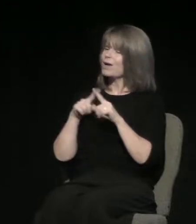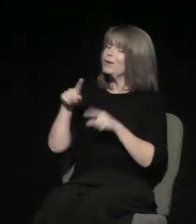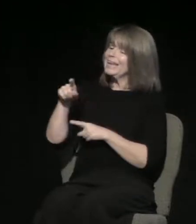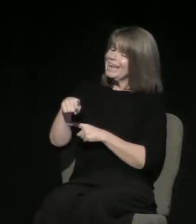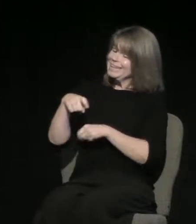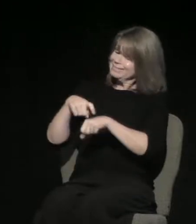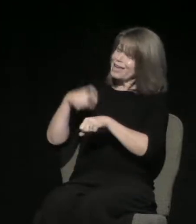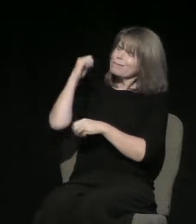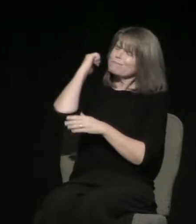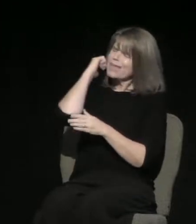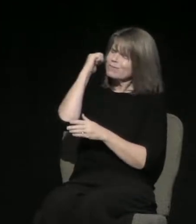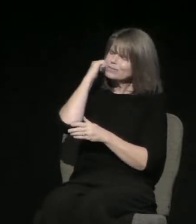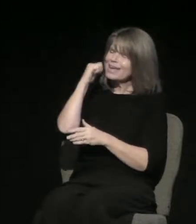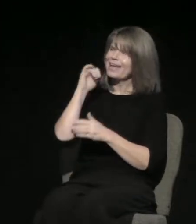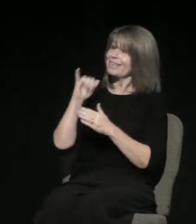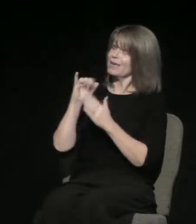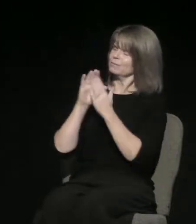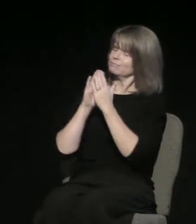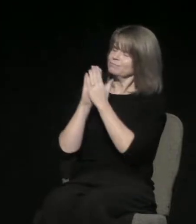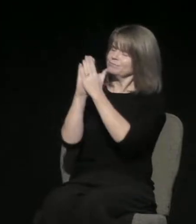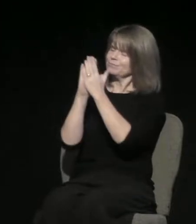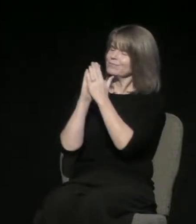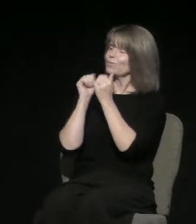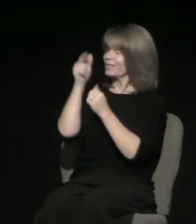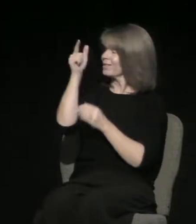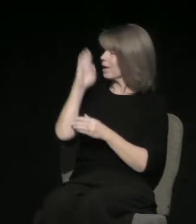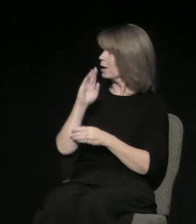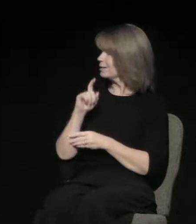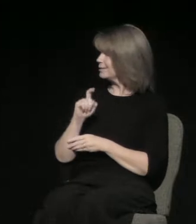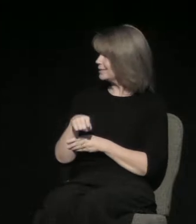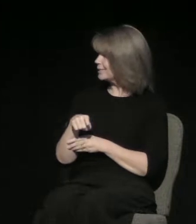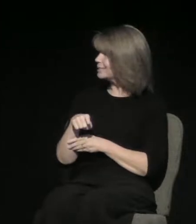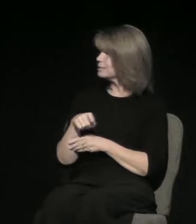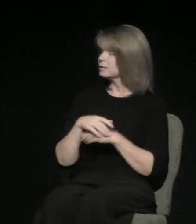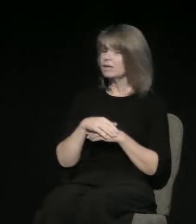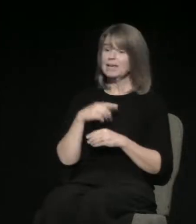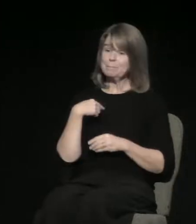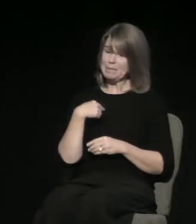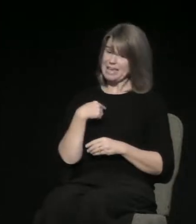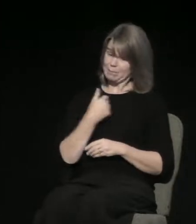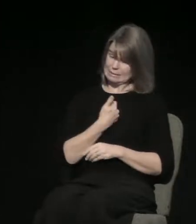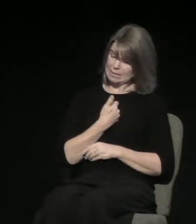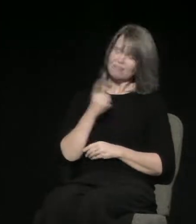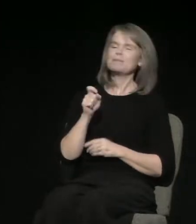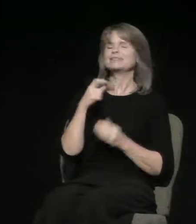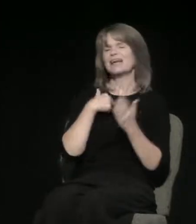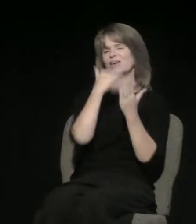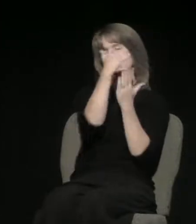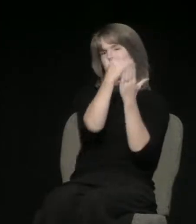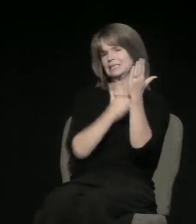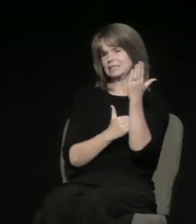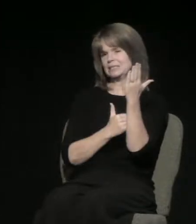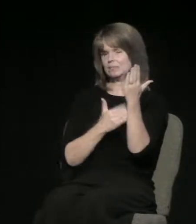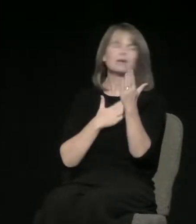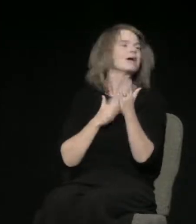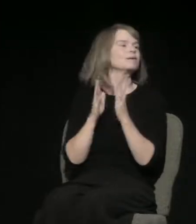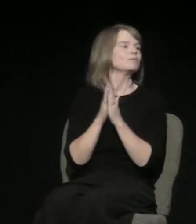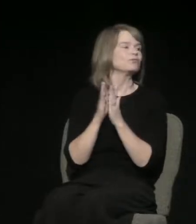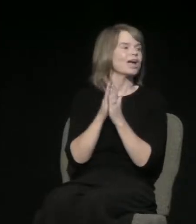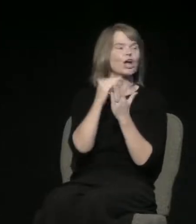When we just Commune With God I have to Have a list This is my Prayer list